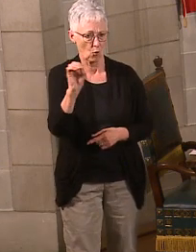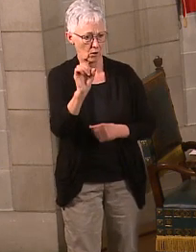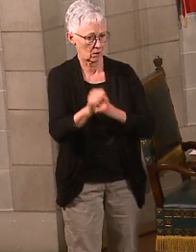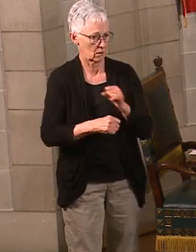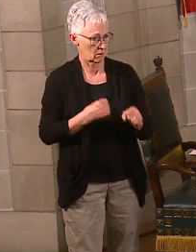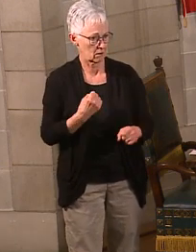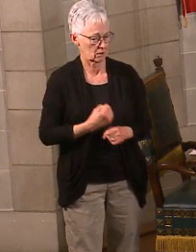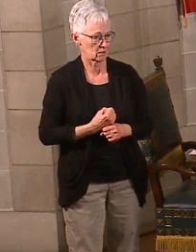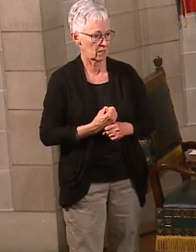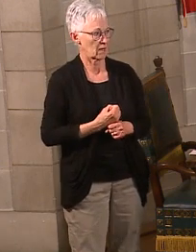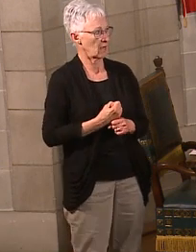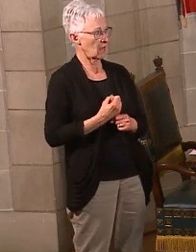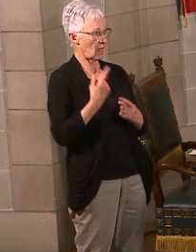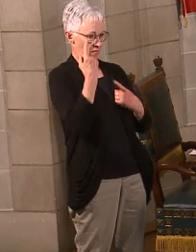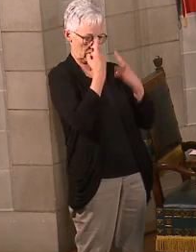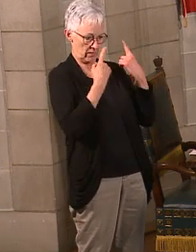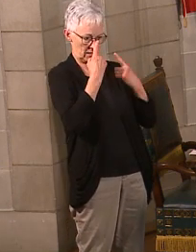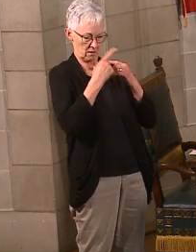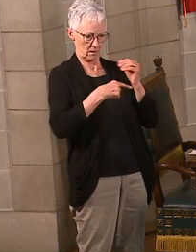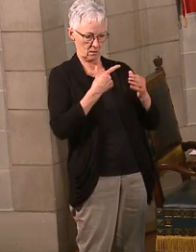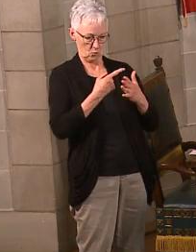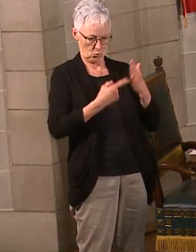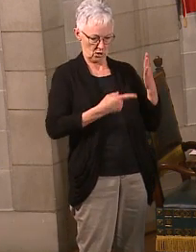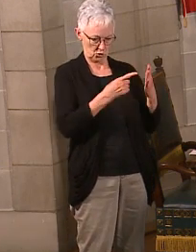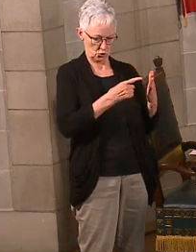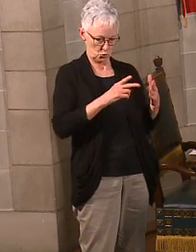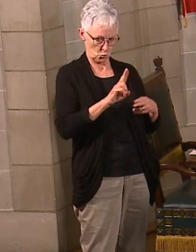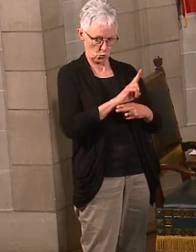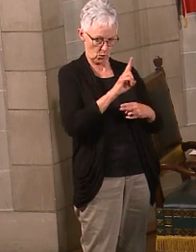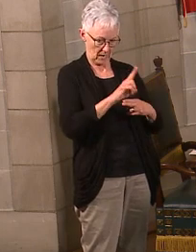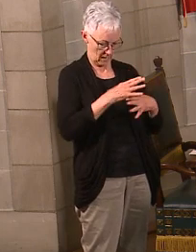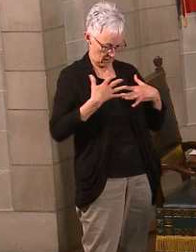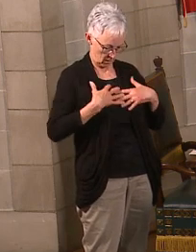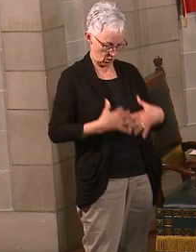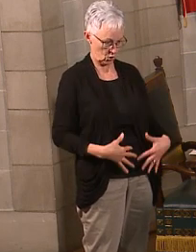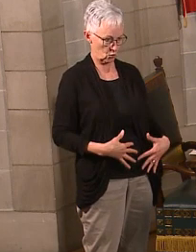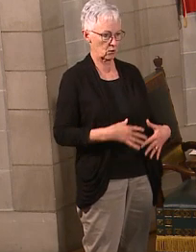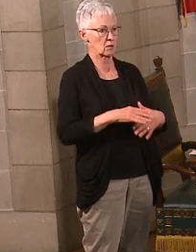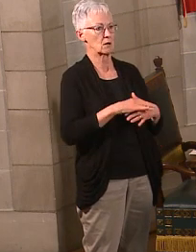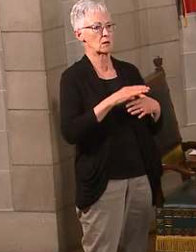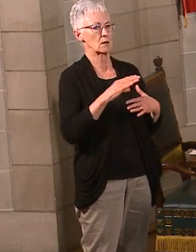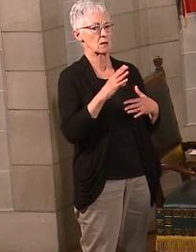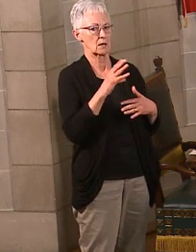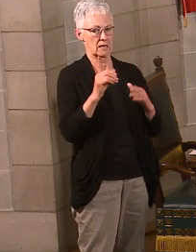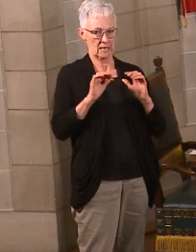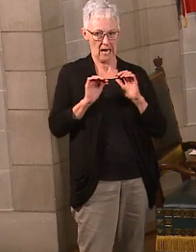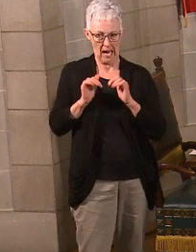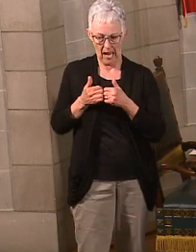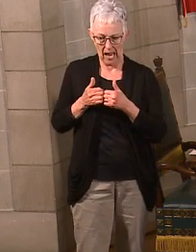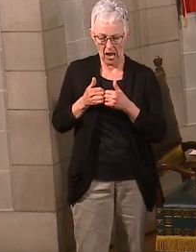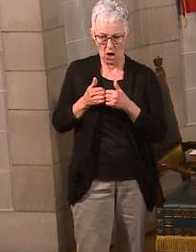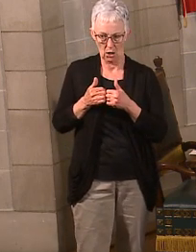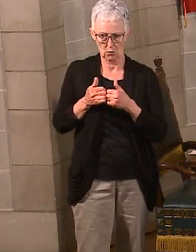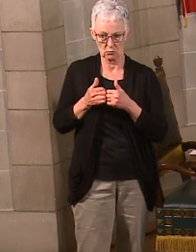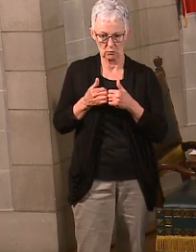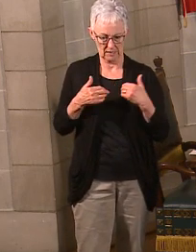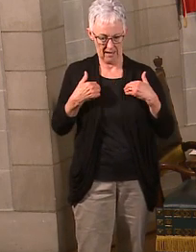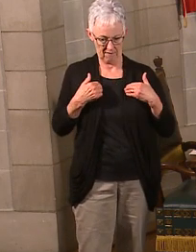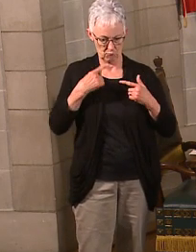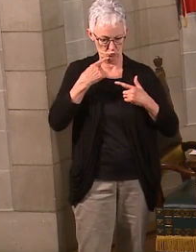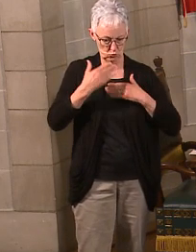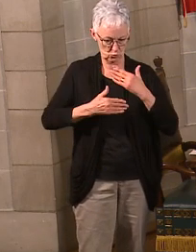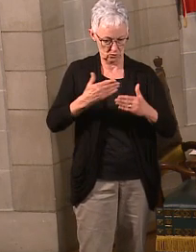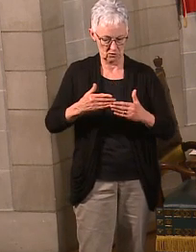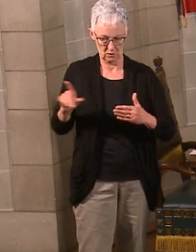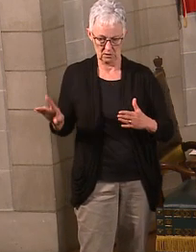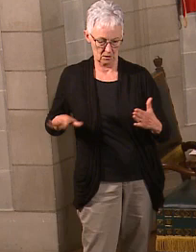thoughtful about what you're wearing and how you process that. So, have some procedures so that when you get